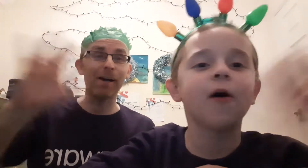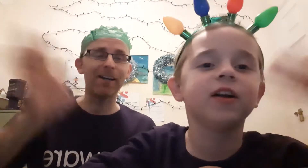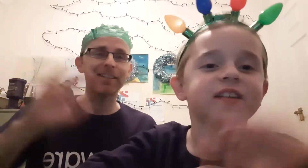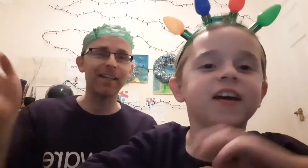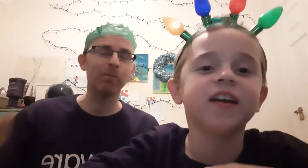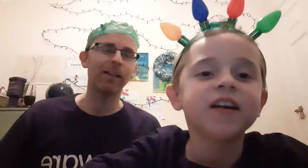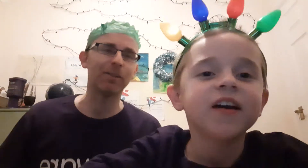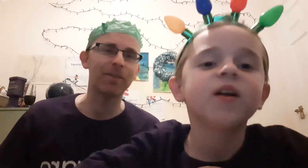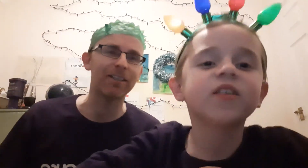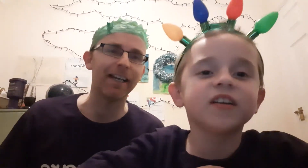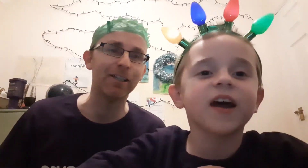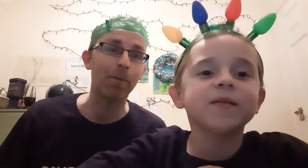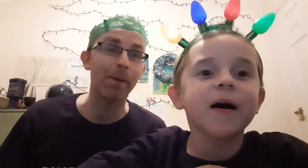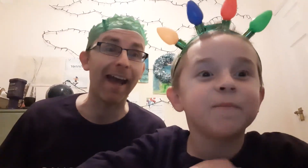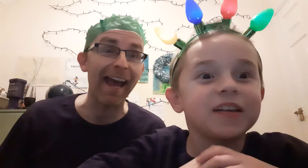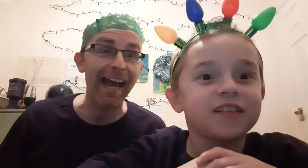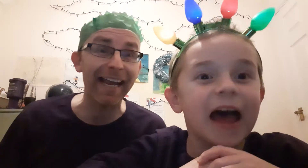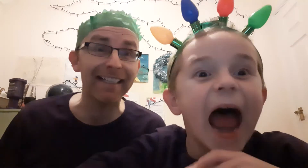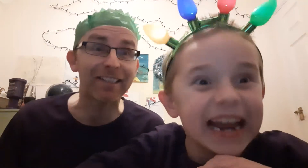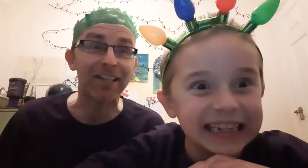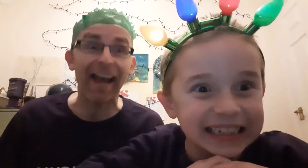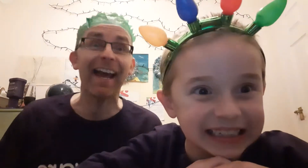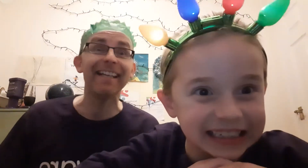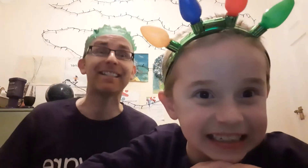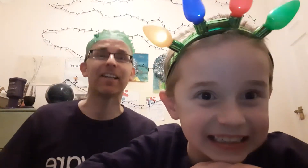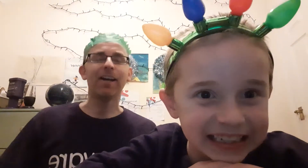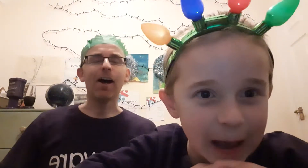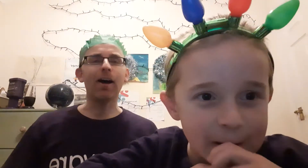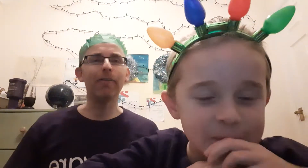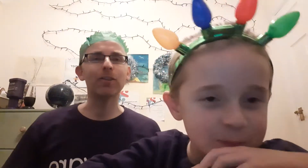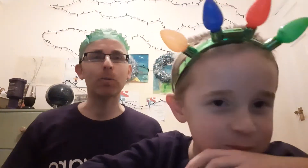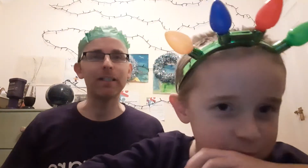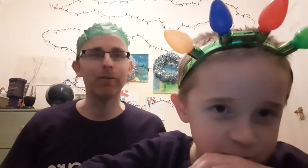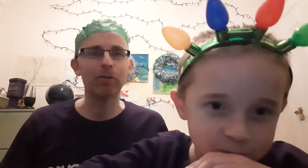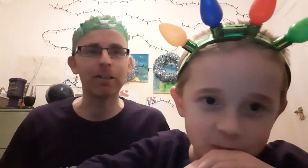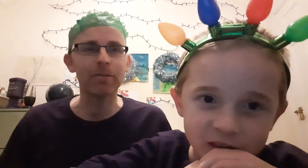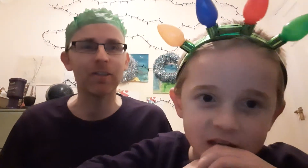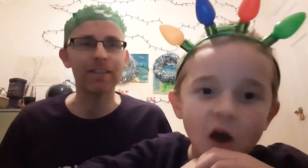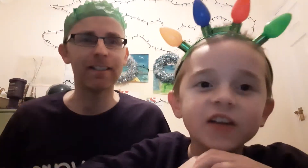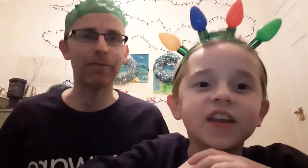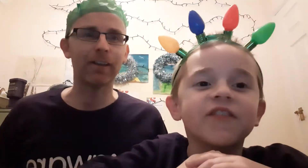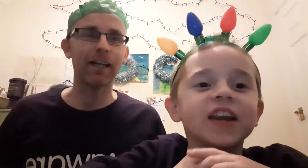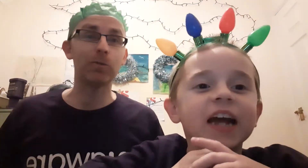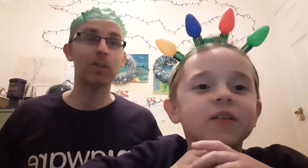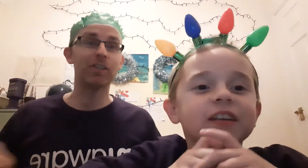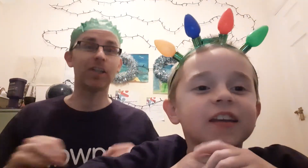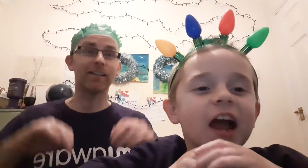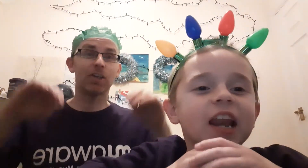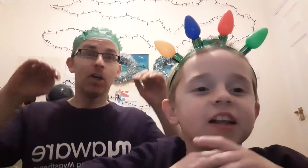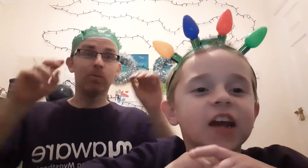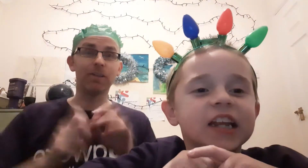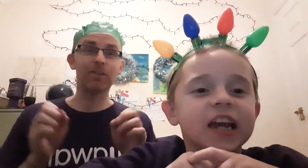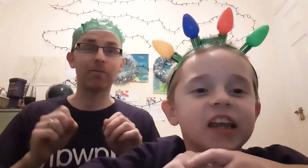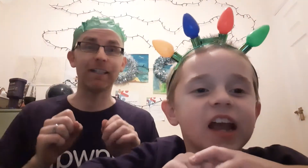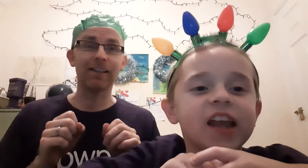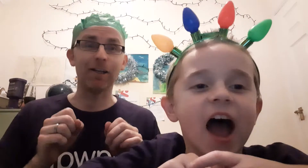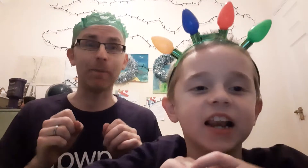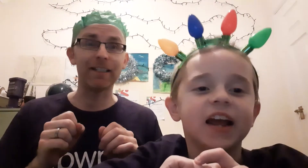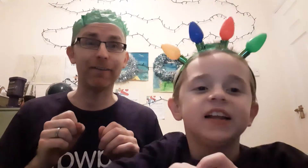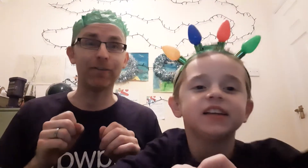Hello everybody! Welcome to day number eight of 24 Christmas songs in different languages challenge. We're doing something a little bit different